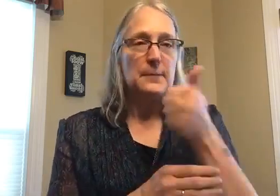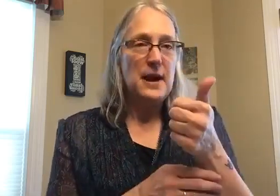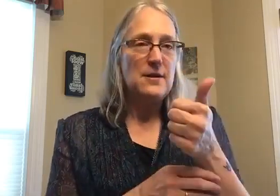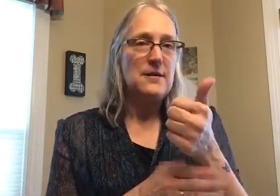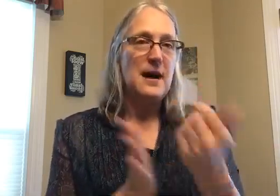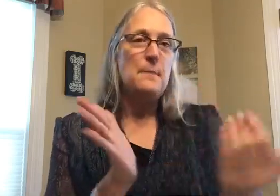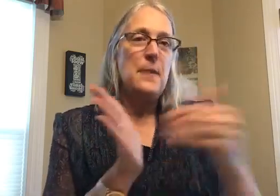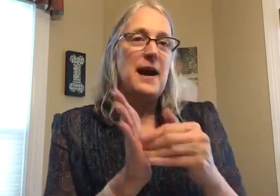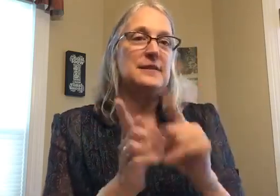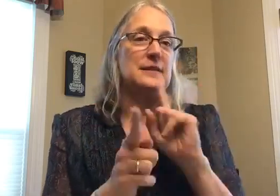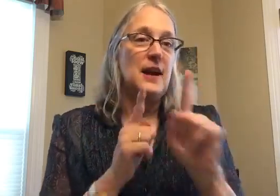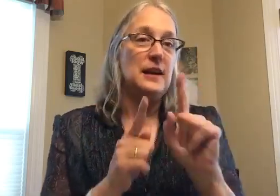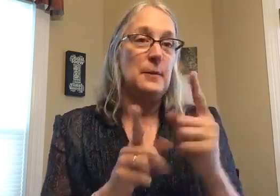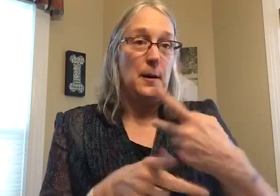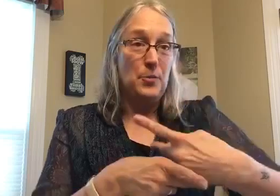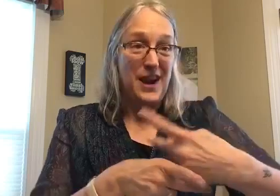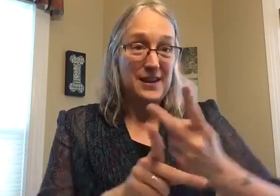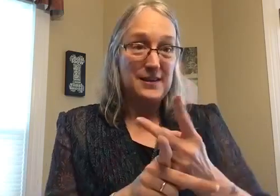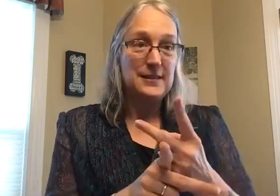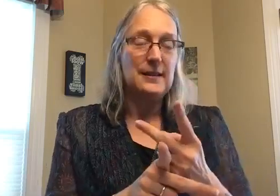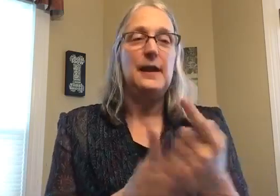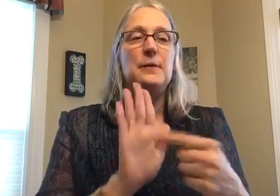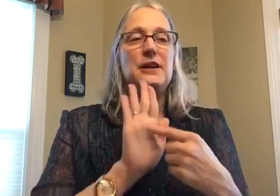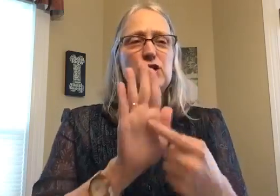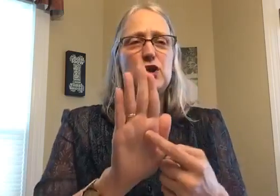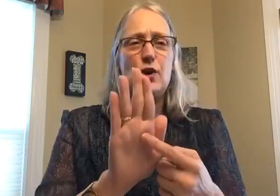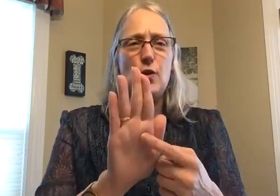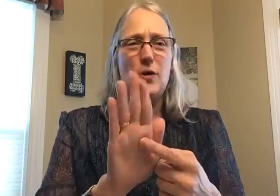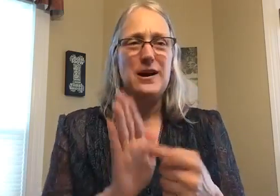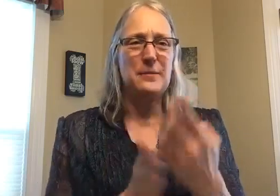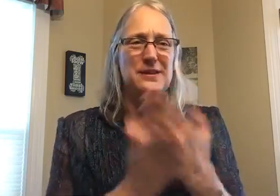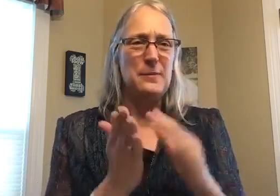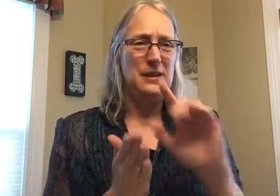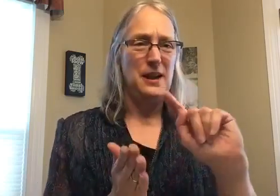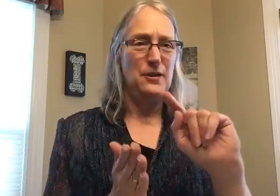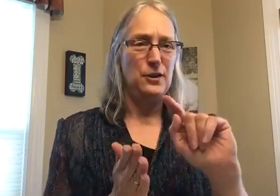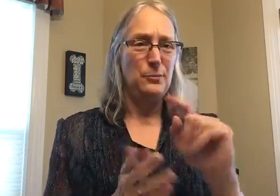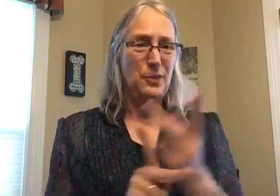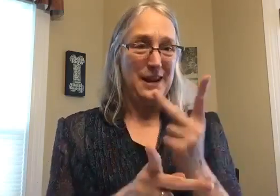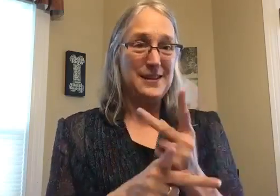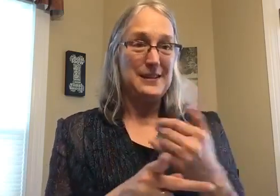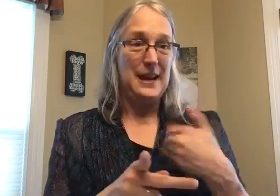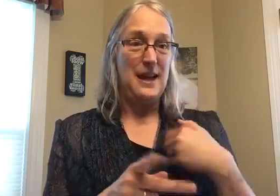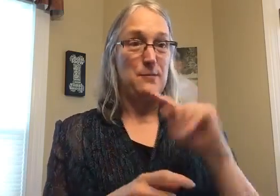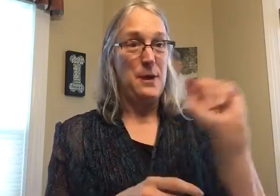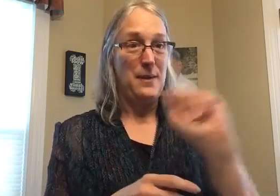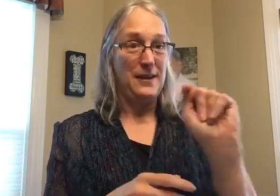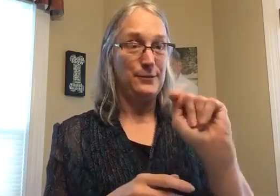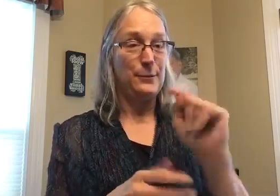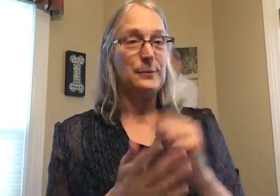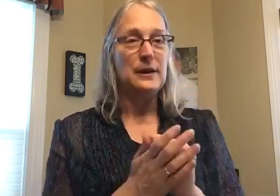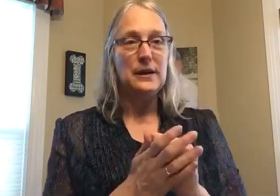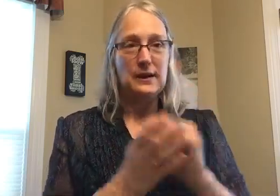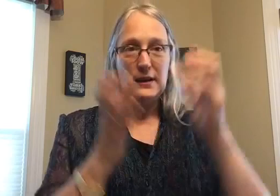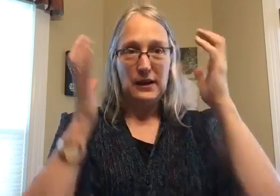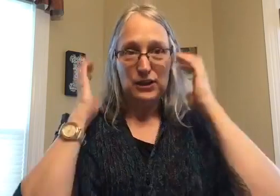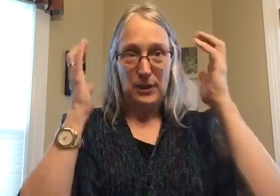Tomorrow I'm back to talking about products, and we're going to show some of the other products that I have in my bathroom.